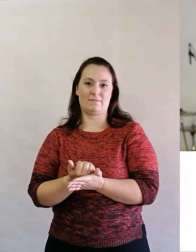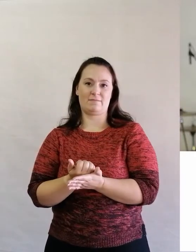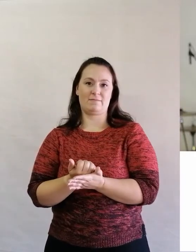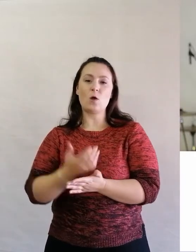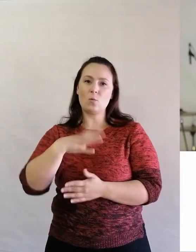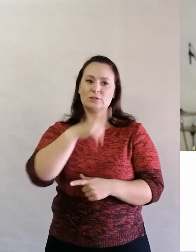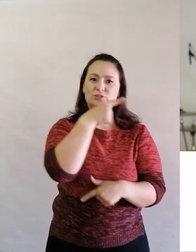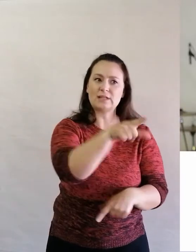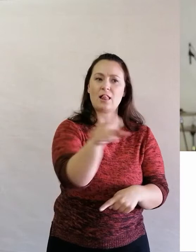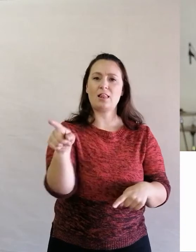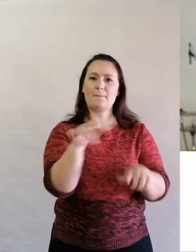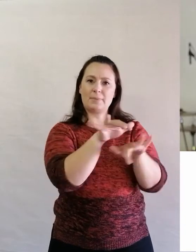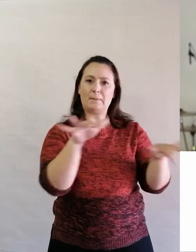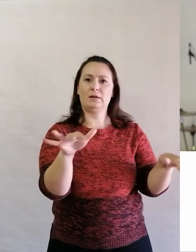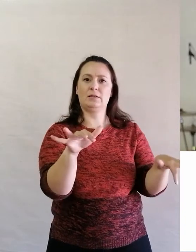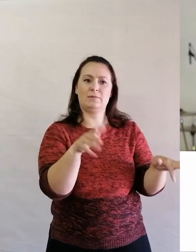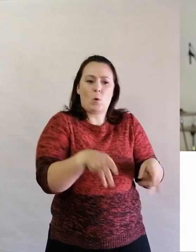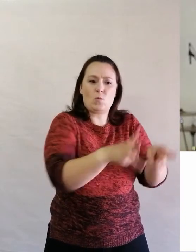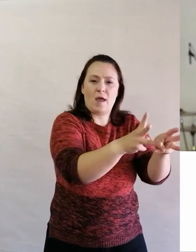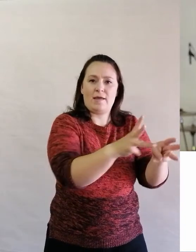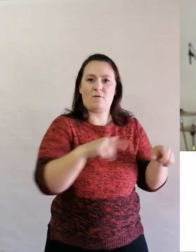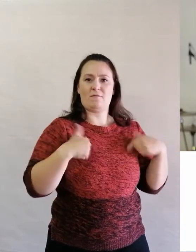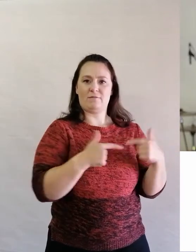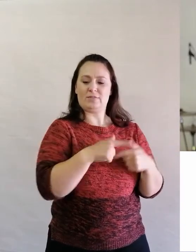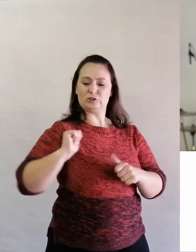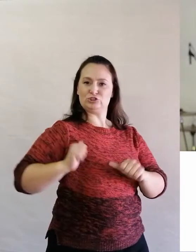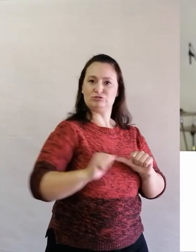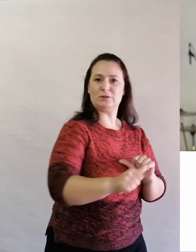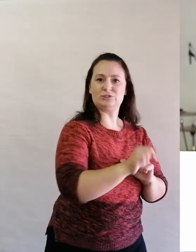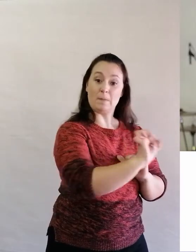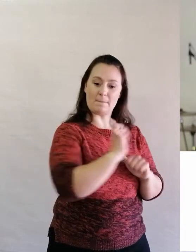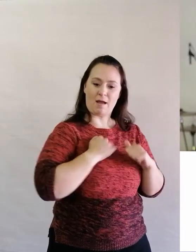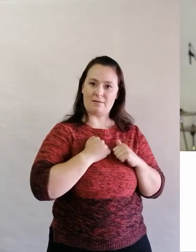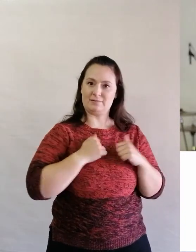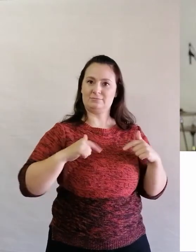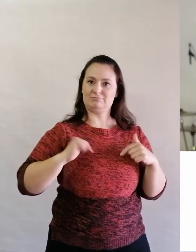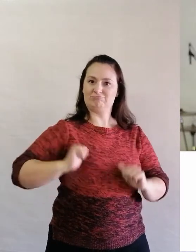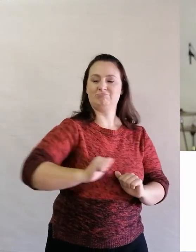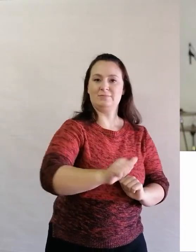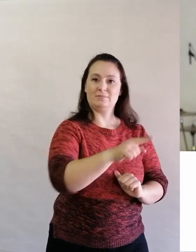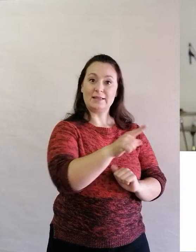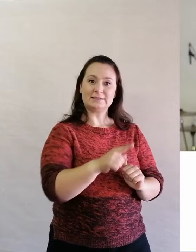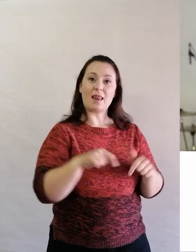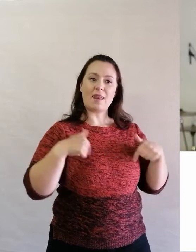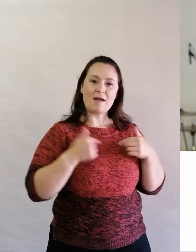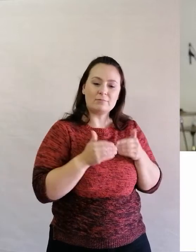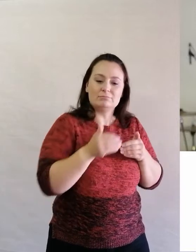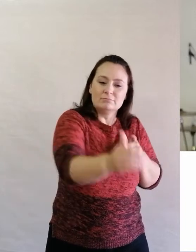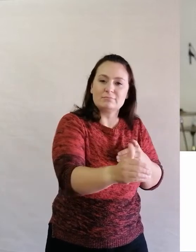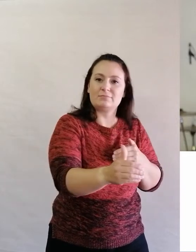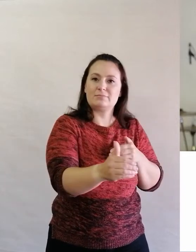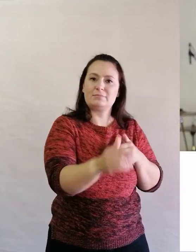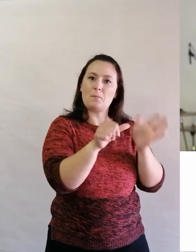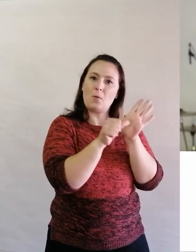young adults and so on, the kind of generation that I was part of, that there's life beyond all of this stuff. And it's important that you